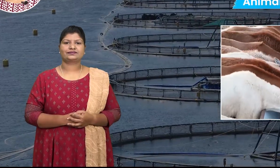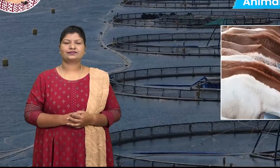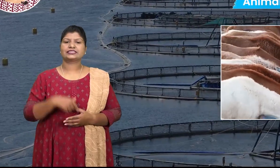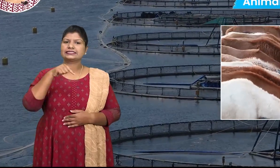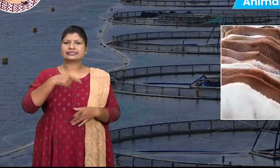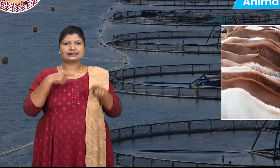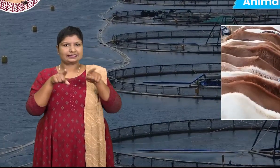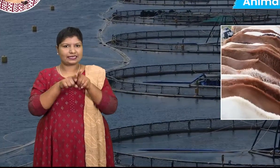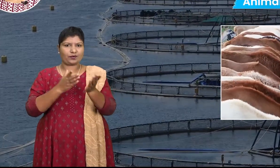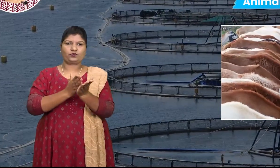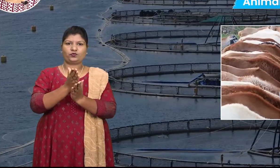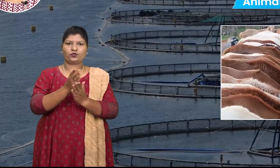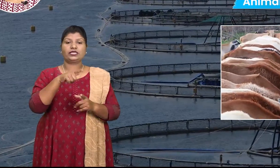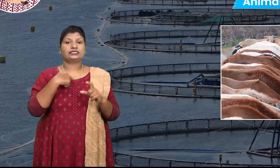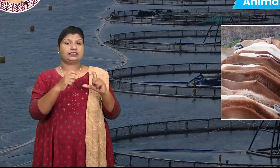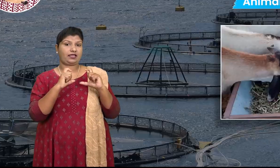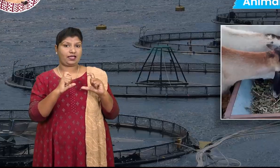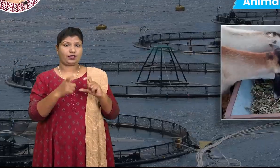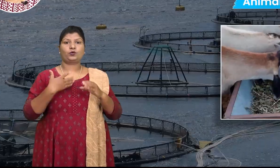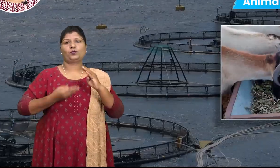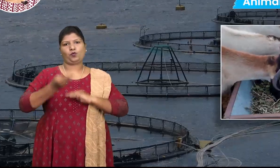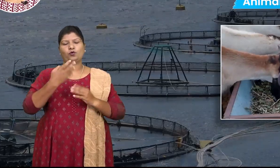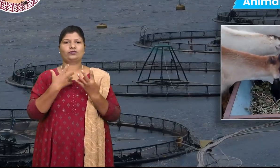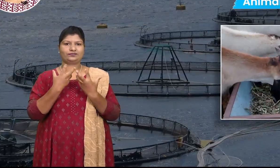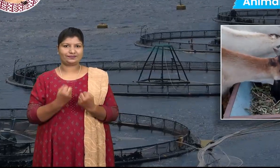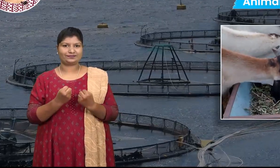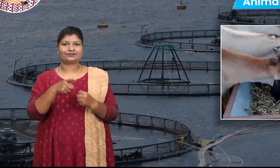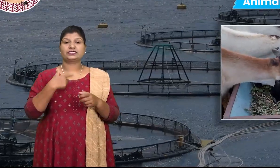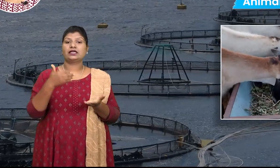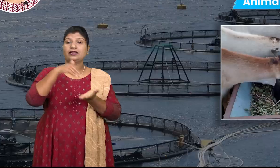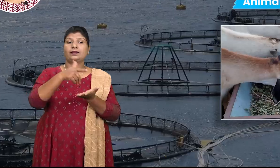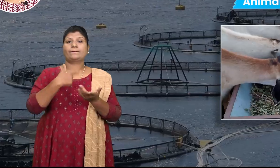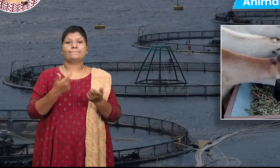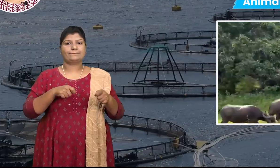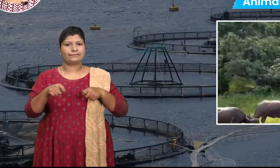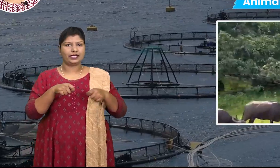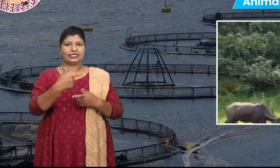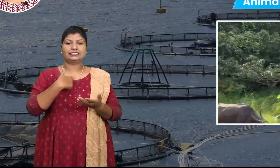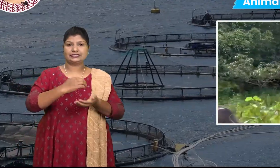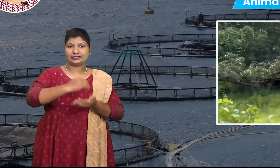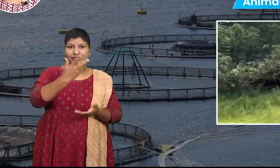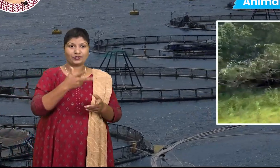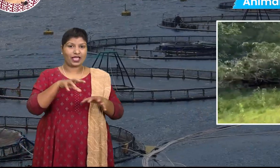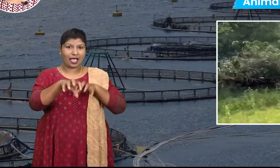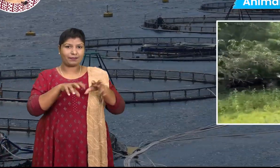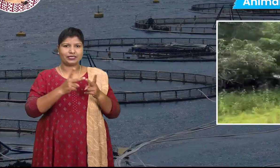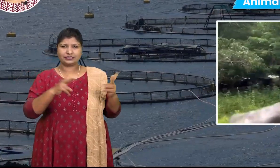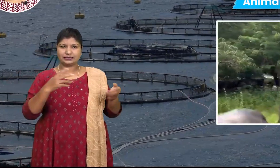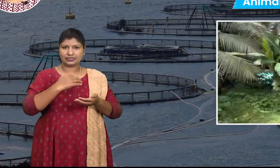In the same way, care is also required in the management of rearing animals.